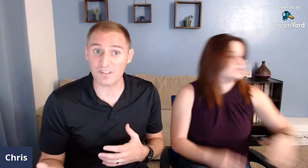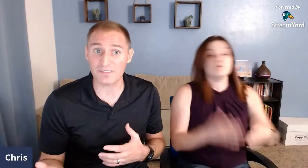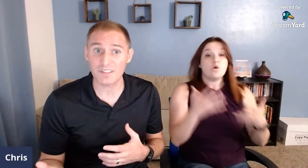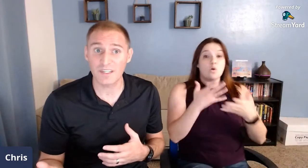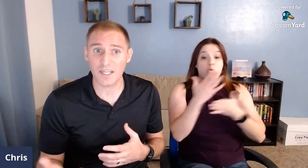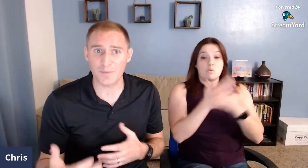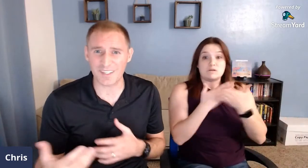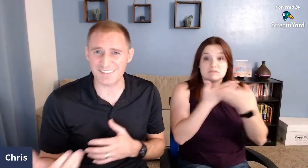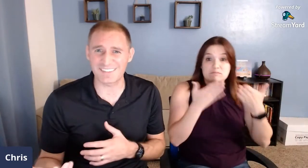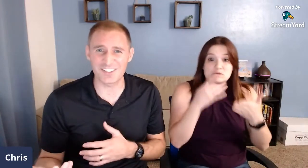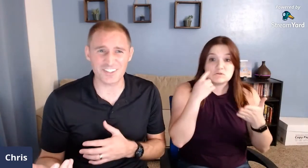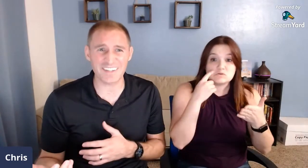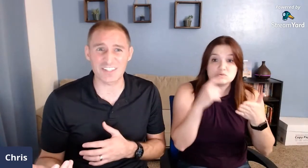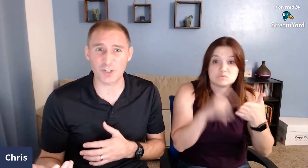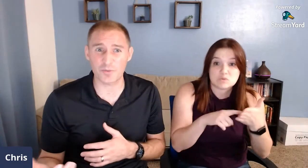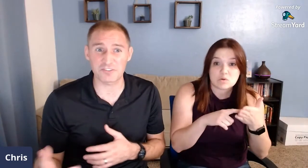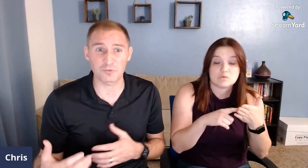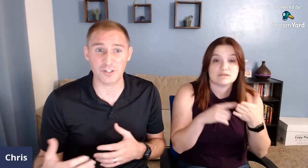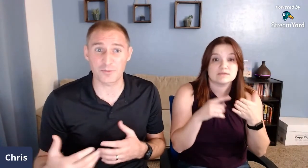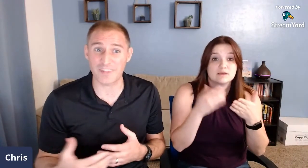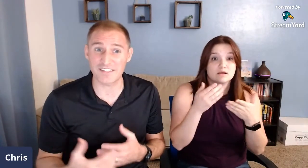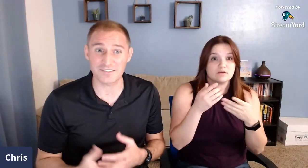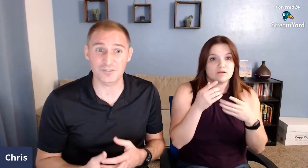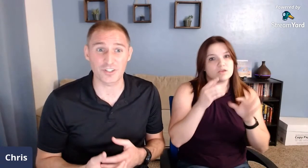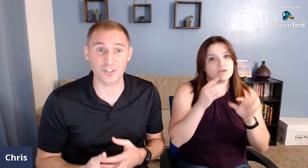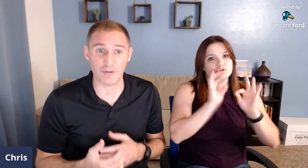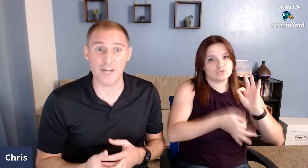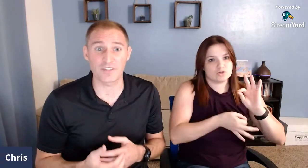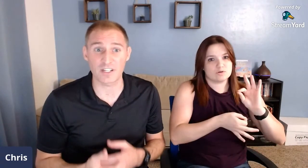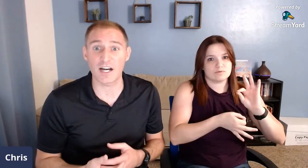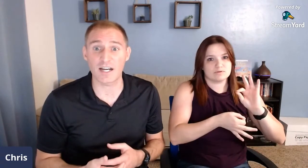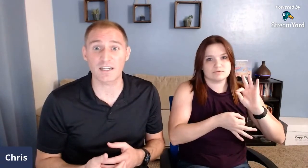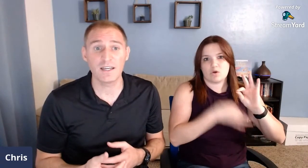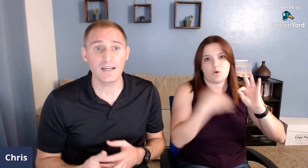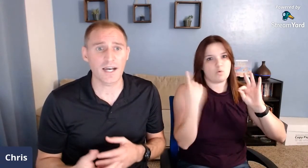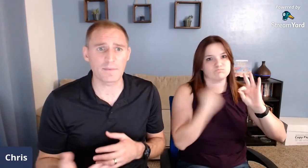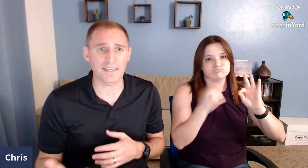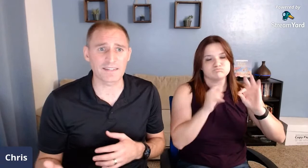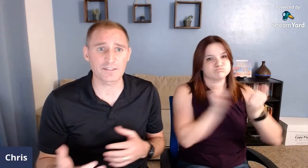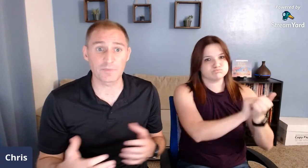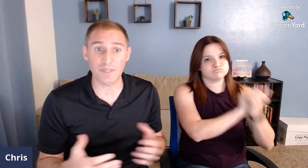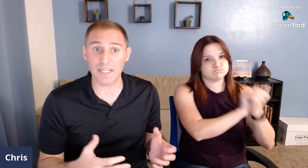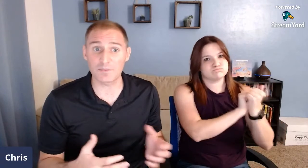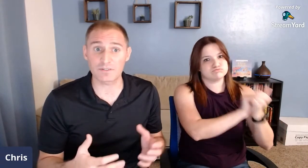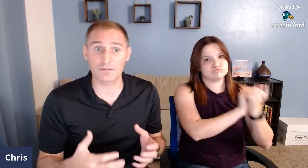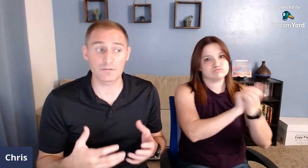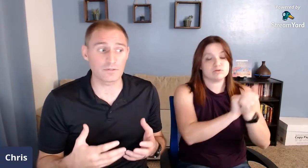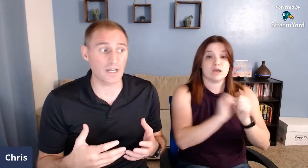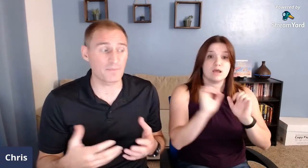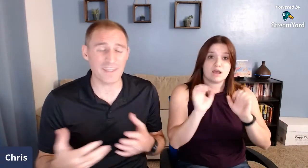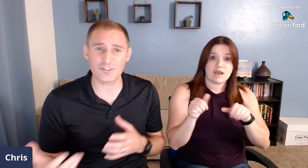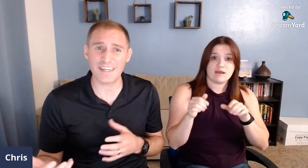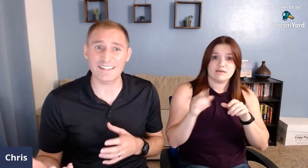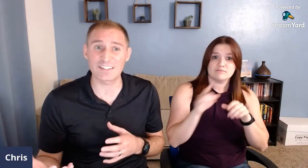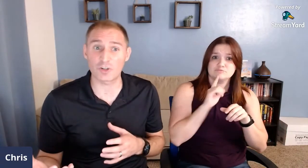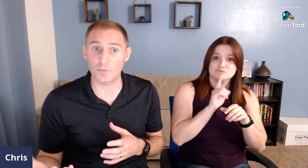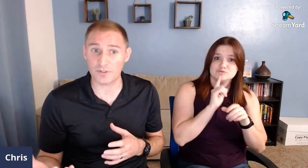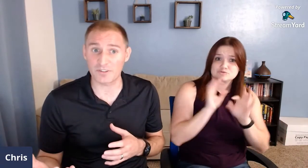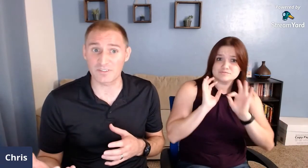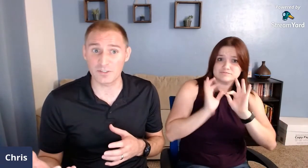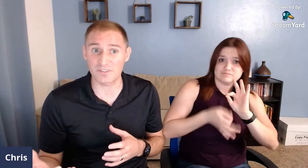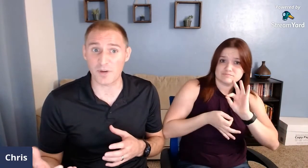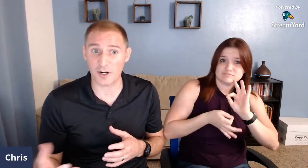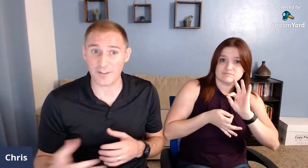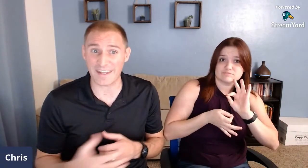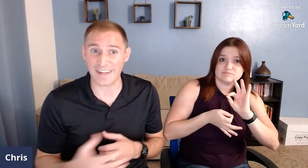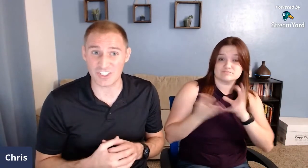you've noticed? Because usually the interpreter is working with that student around the clock. And so being able to make sure that